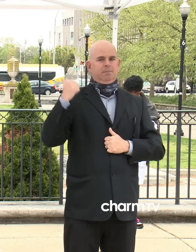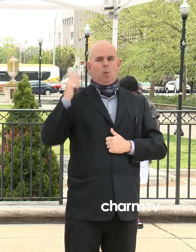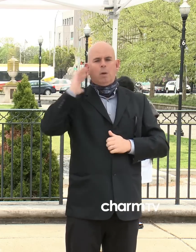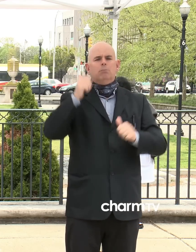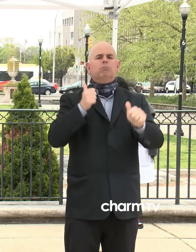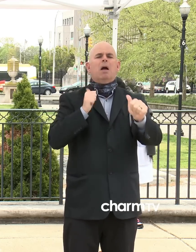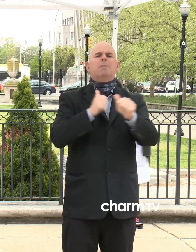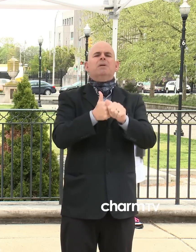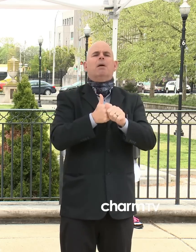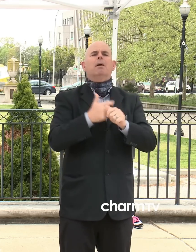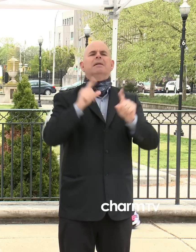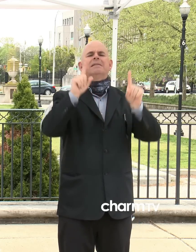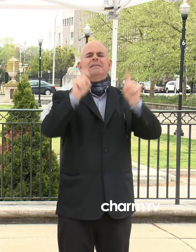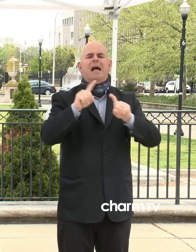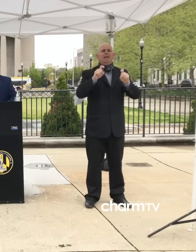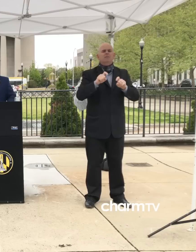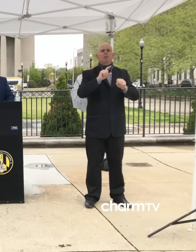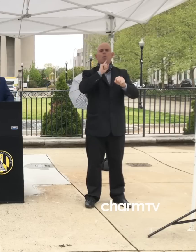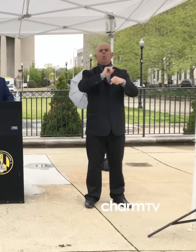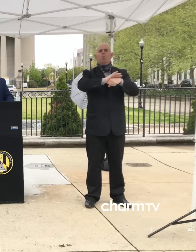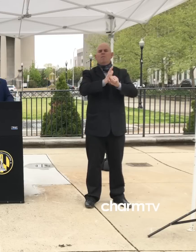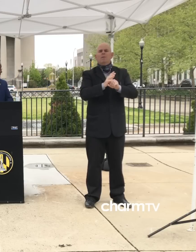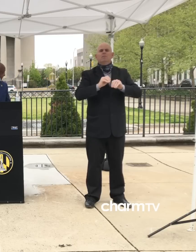work to support the residents of Baltimore.